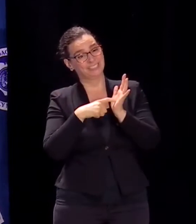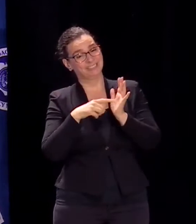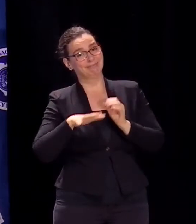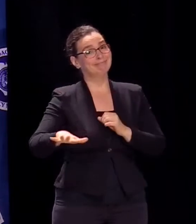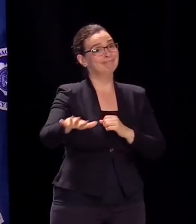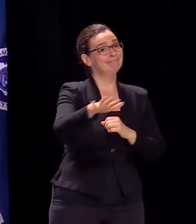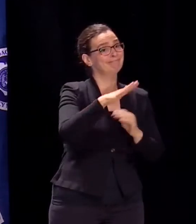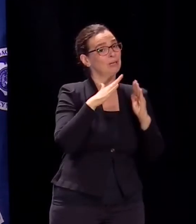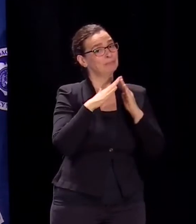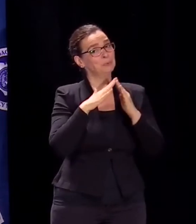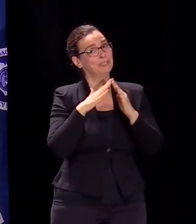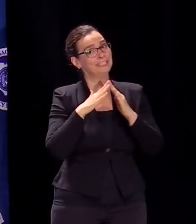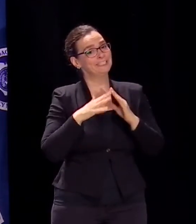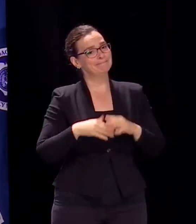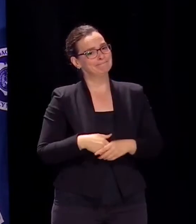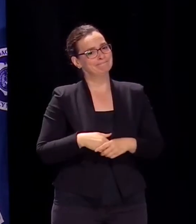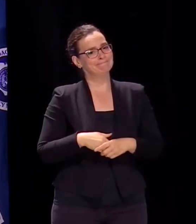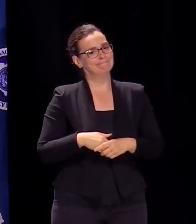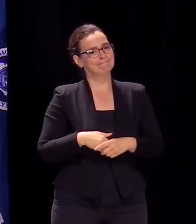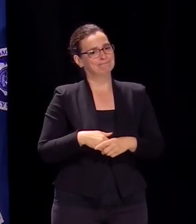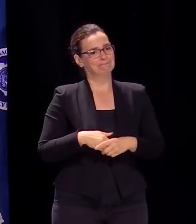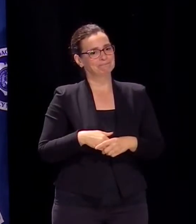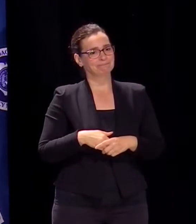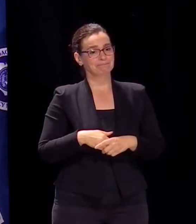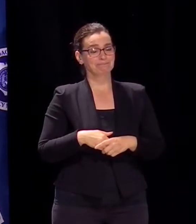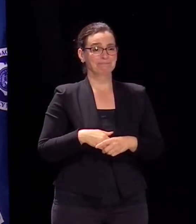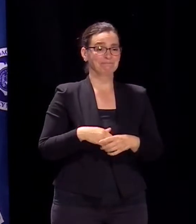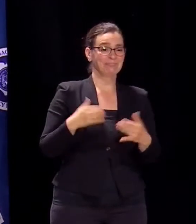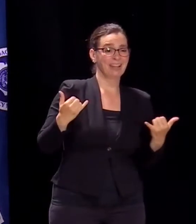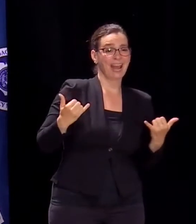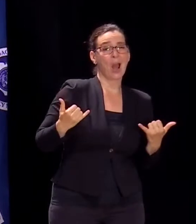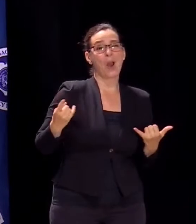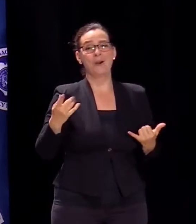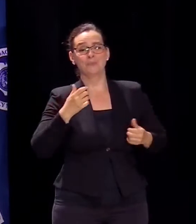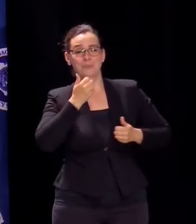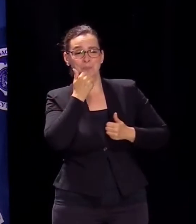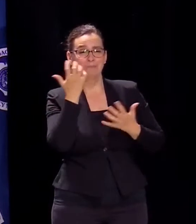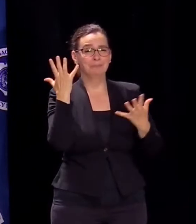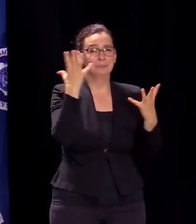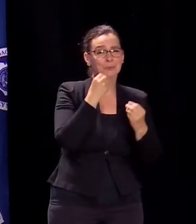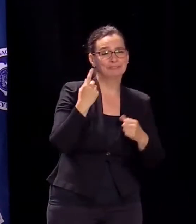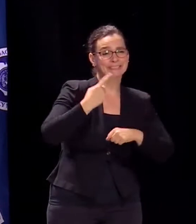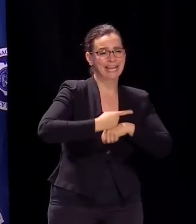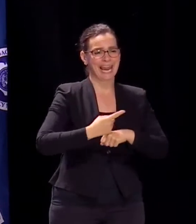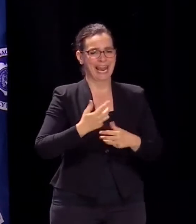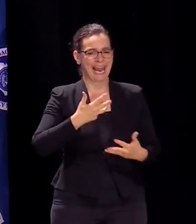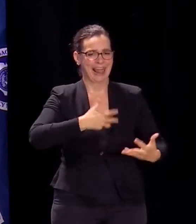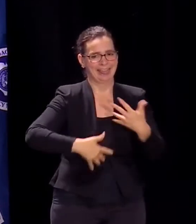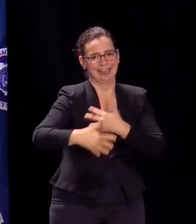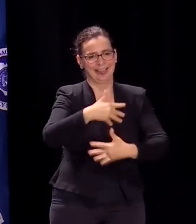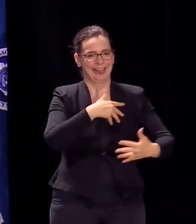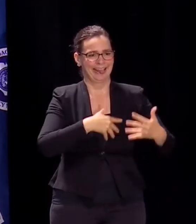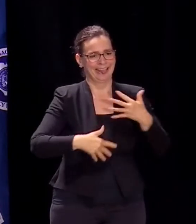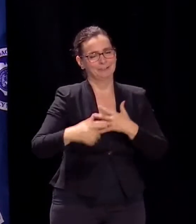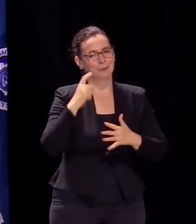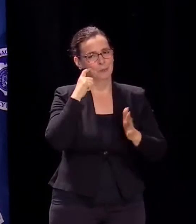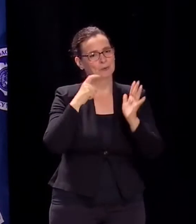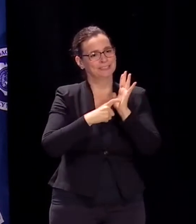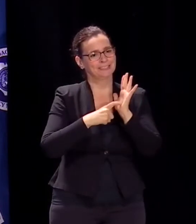And certainly when you're more social and more active in social circles that you're not familiar with, certainly that poses more